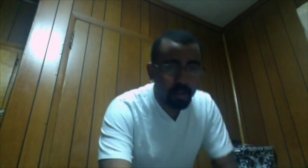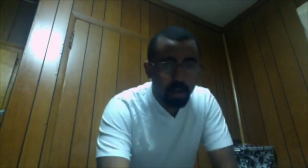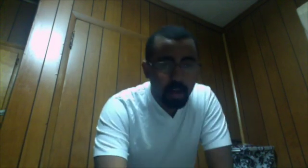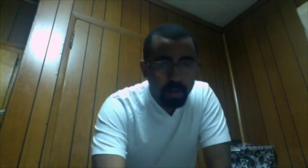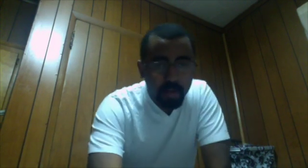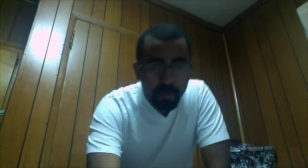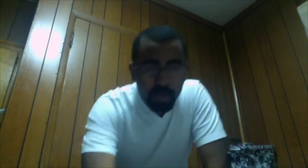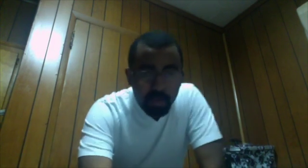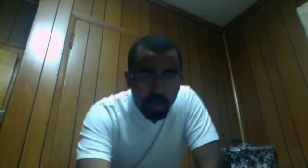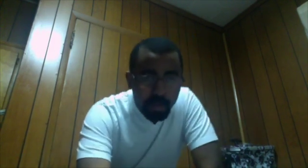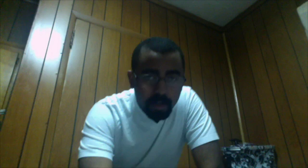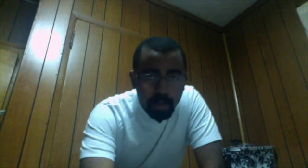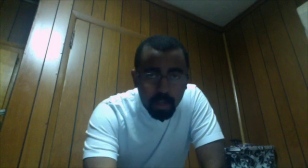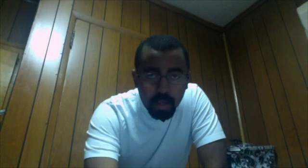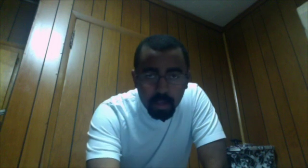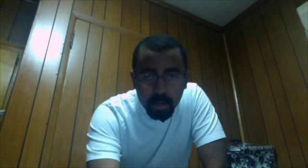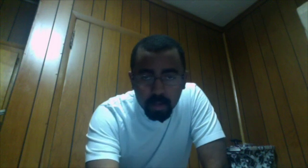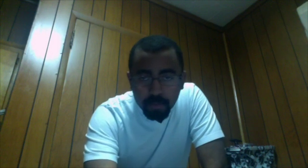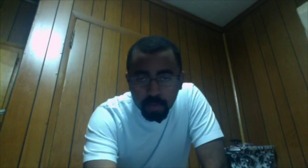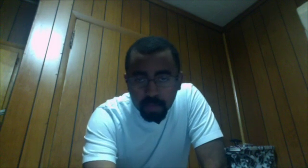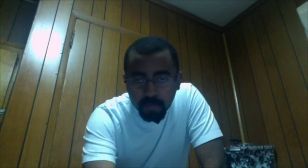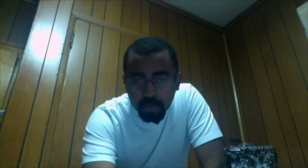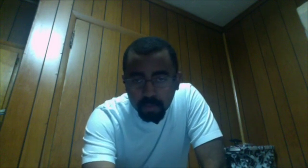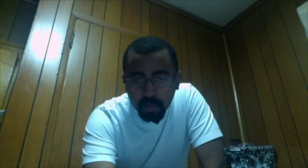alright, so I got my list right here, and I'm gonna have to run through it.